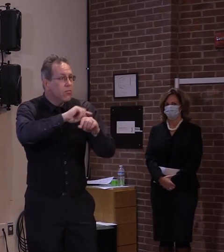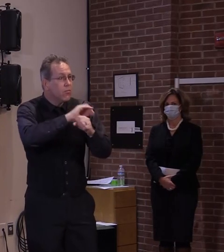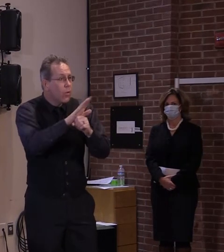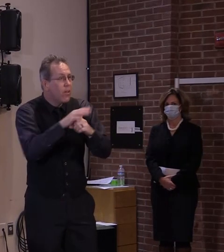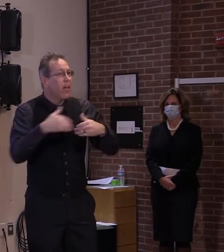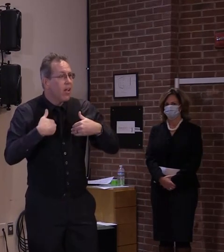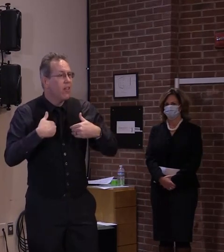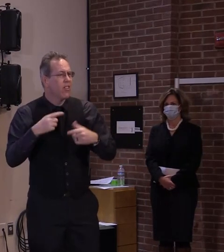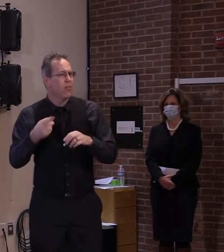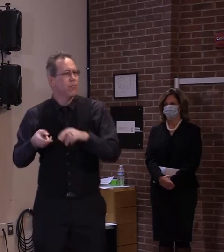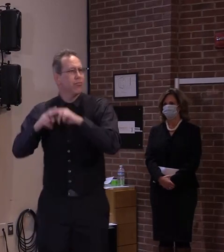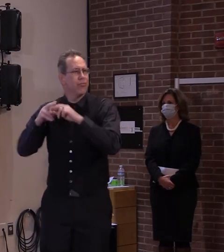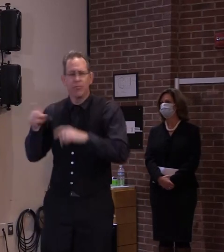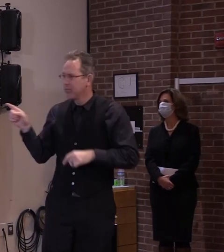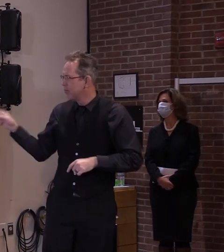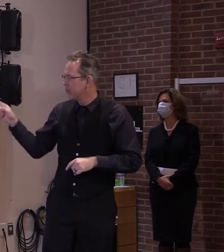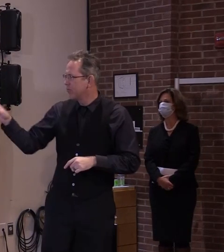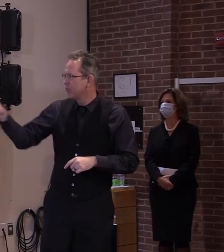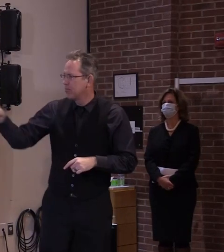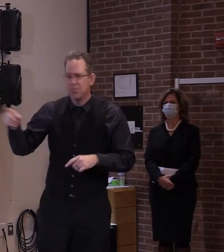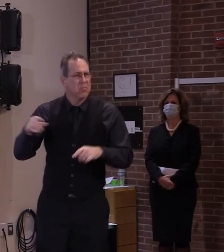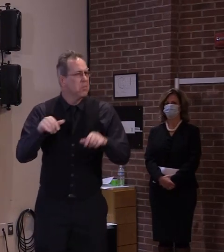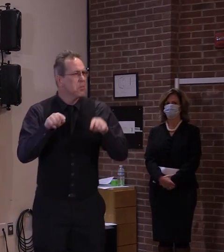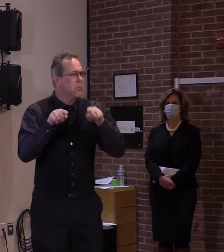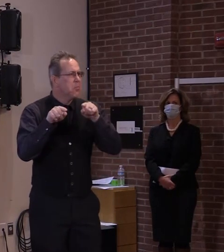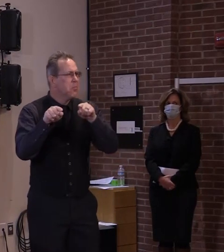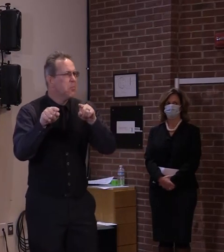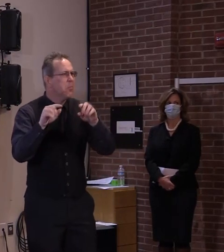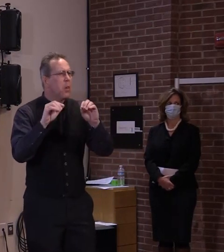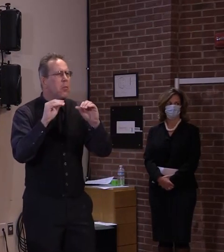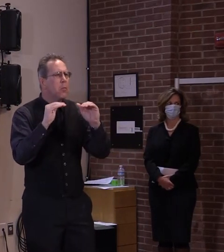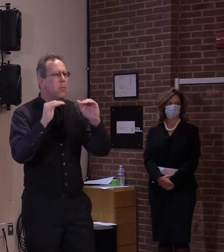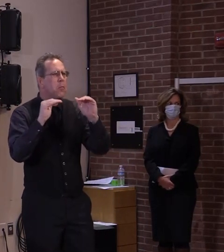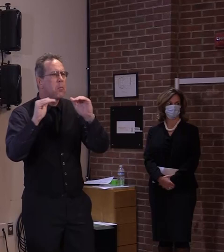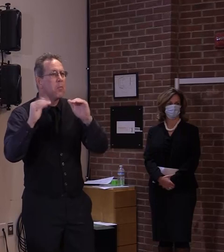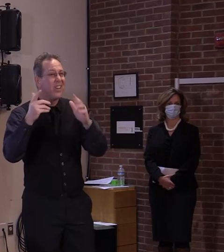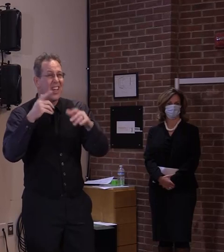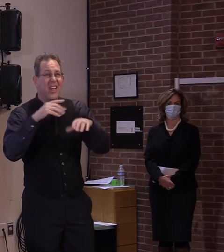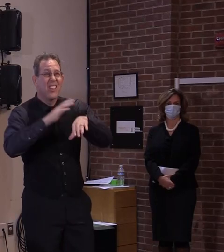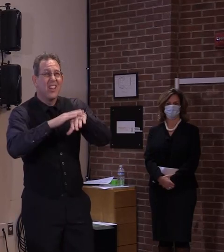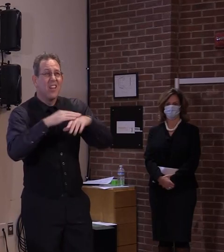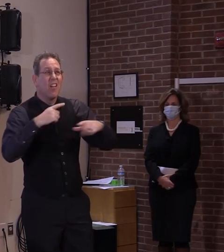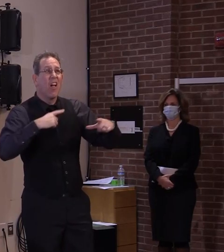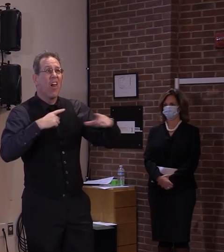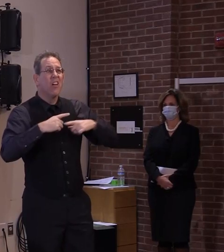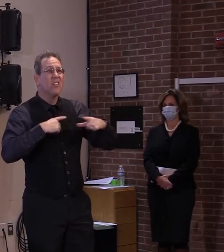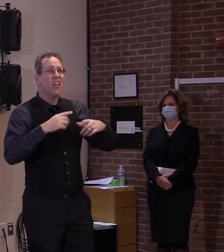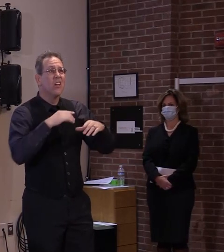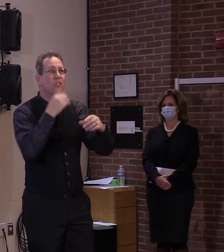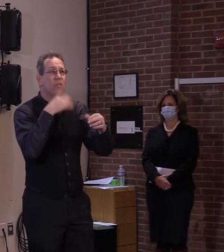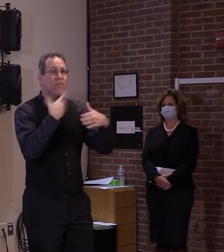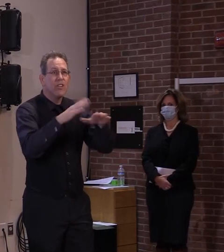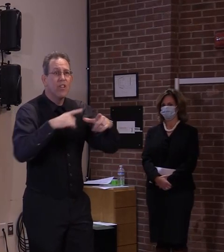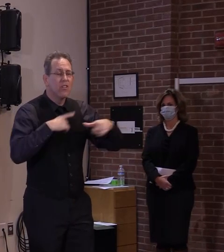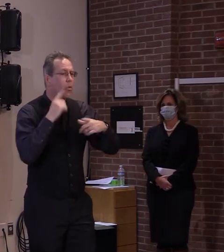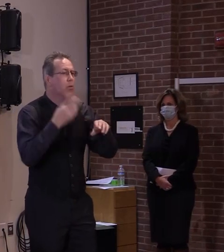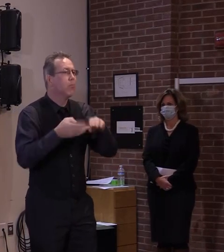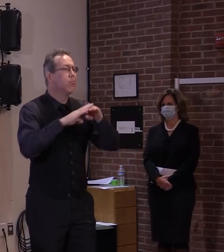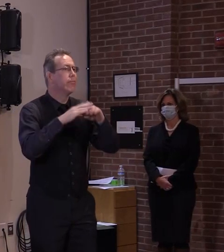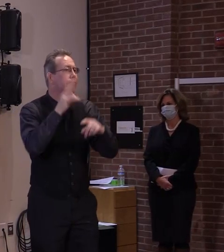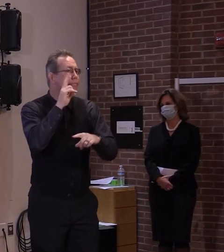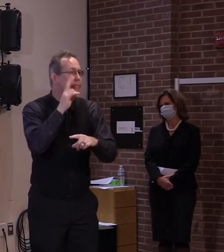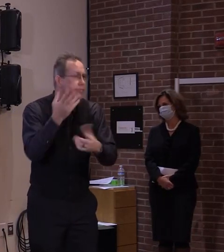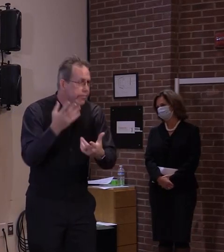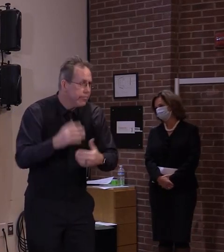into the holiday season, but again, at about 400 cases per day, certainly a much higher elevated level than we'd like to